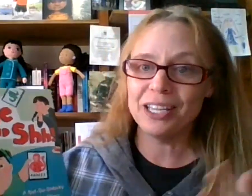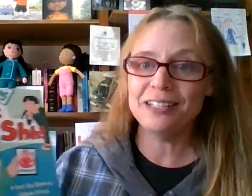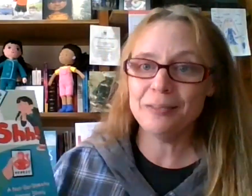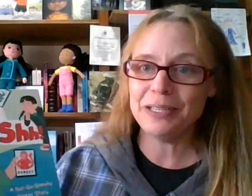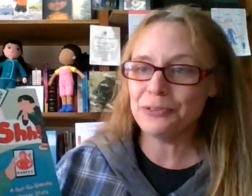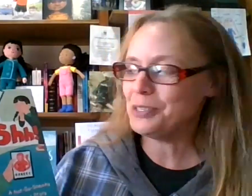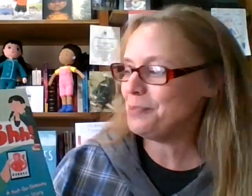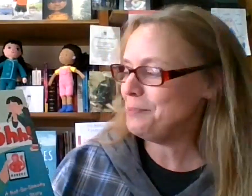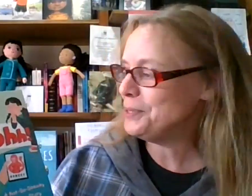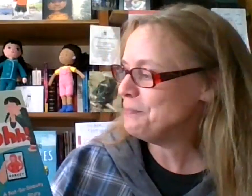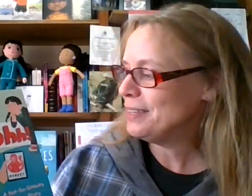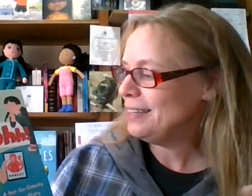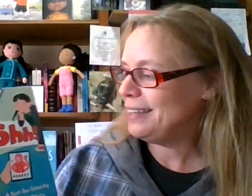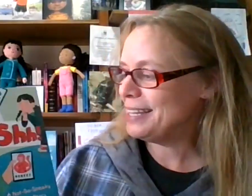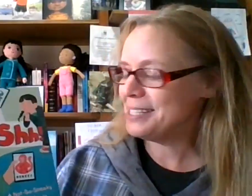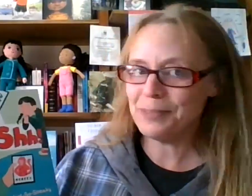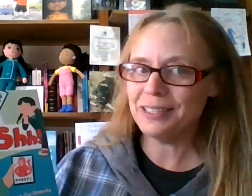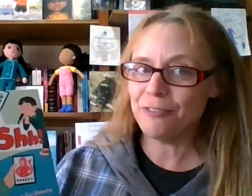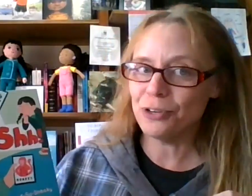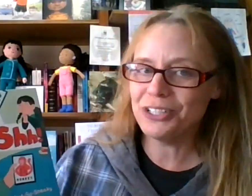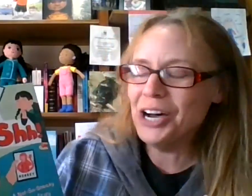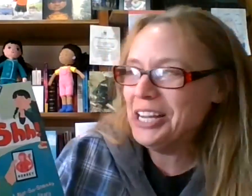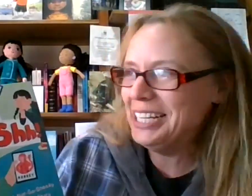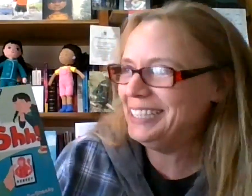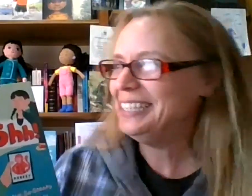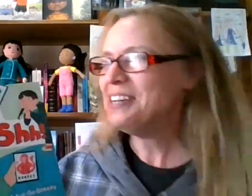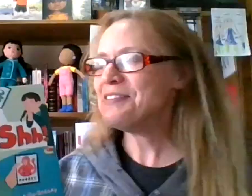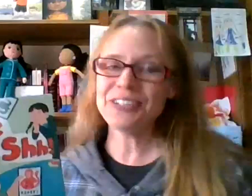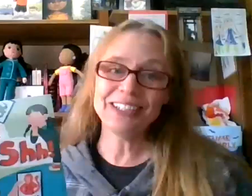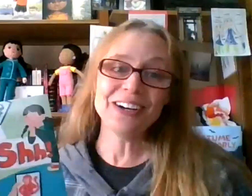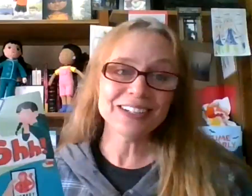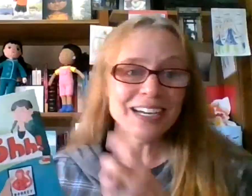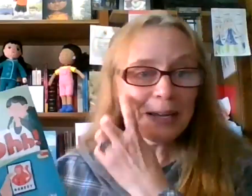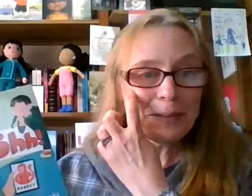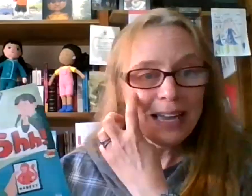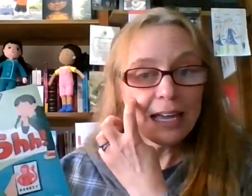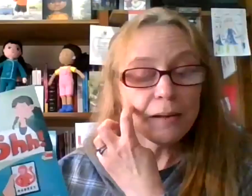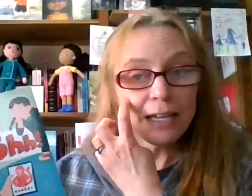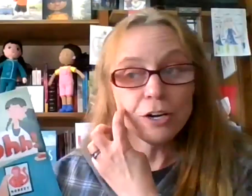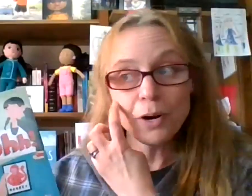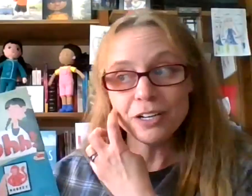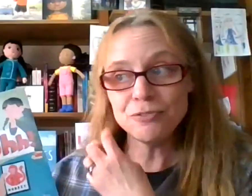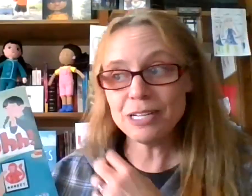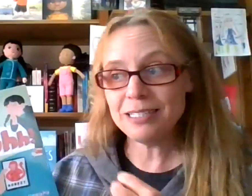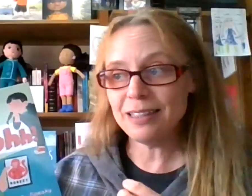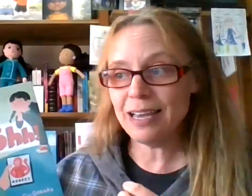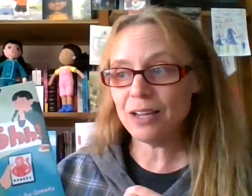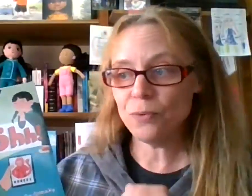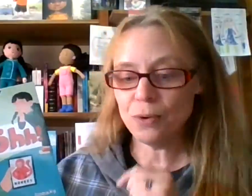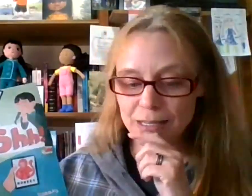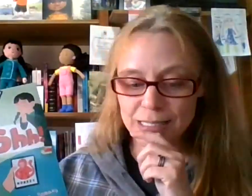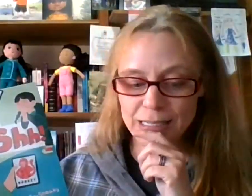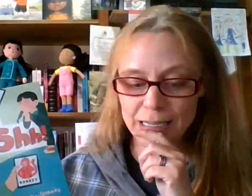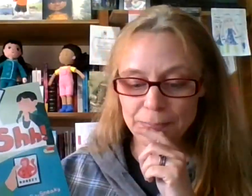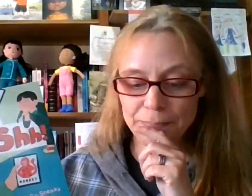or talking to big groups of people. And that's something that I've worked on for a long time. And, part of what did